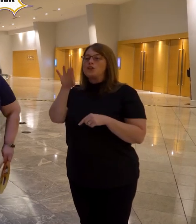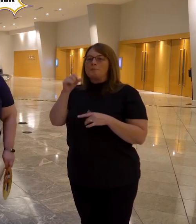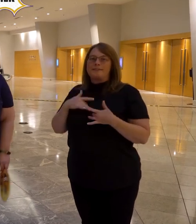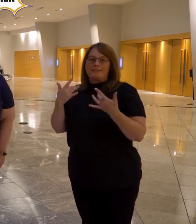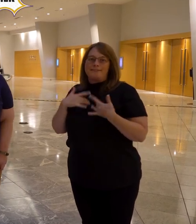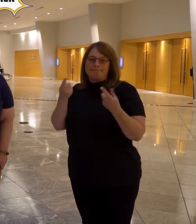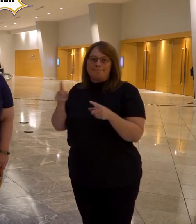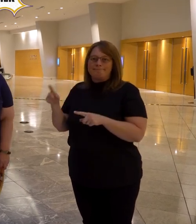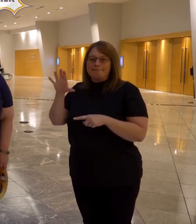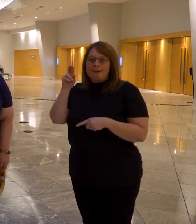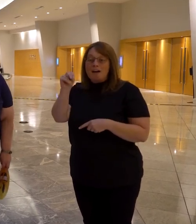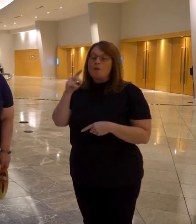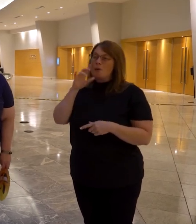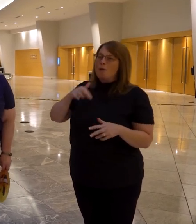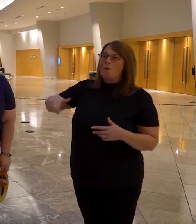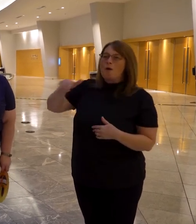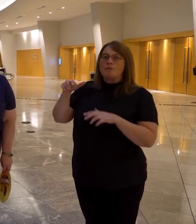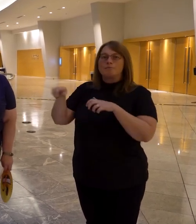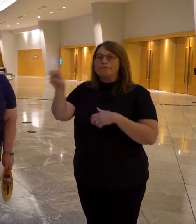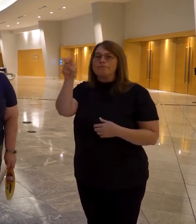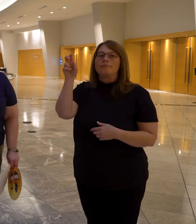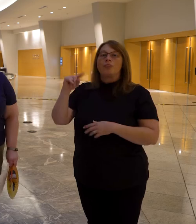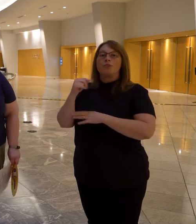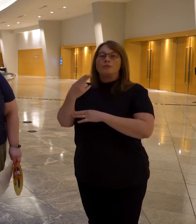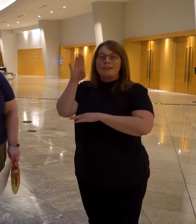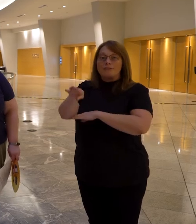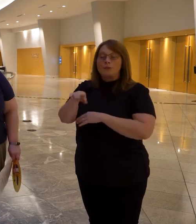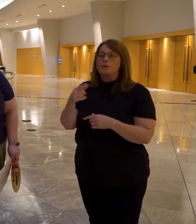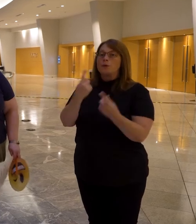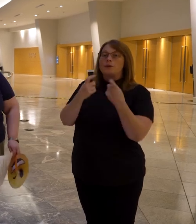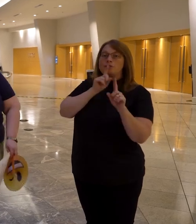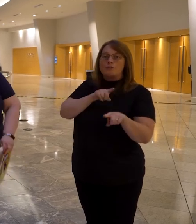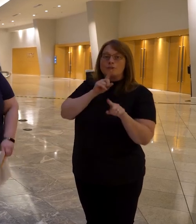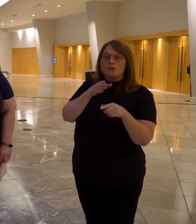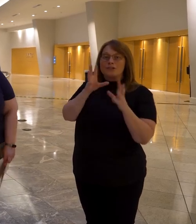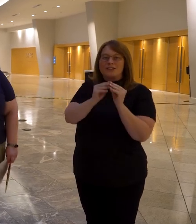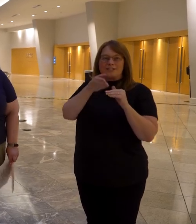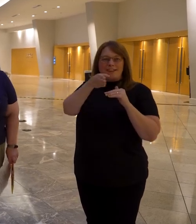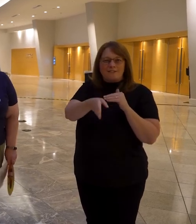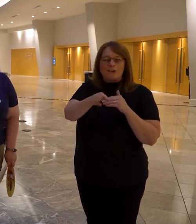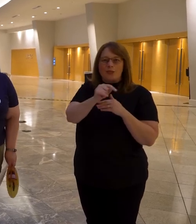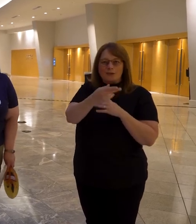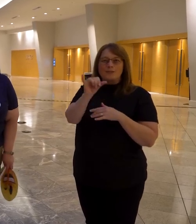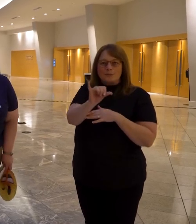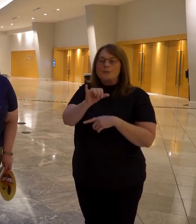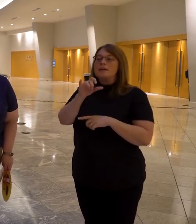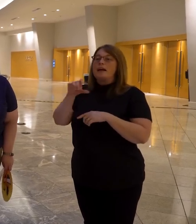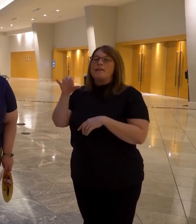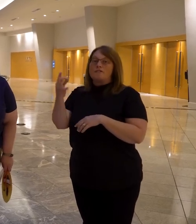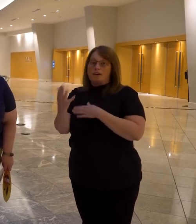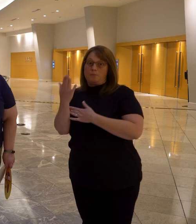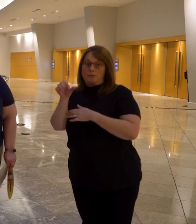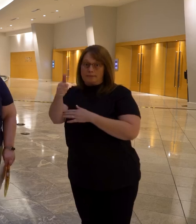here at Con. We'll do walking tours on Thursday afternoon and Q&A sessions after that on Thursday, and also 10 a.m.